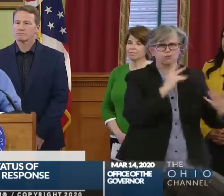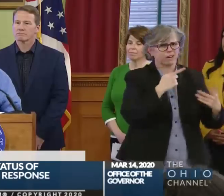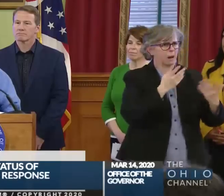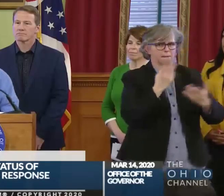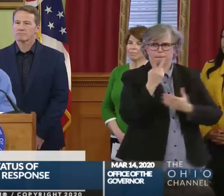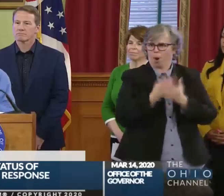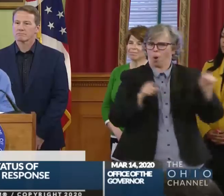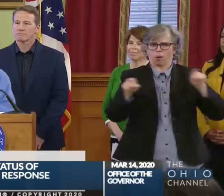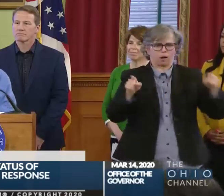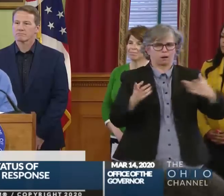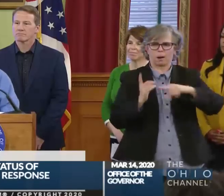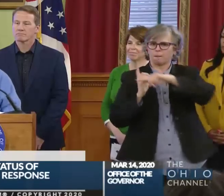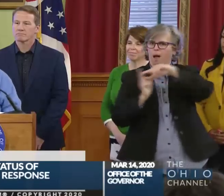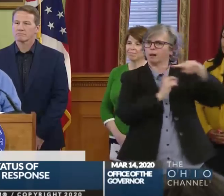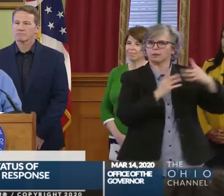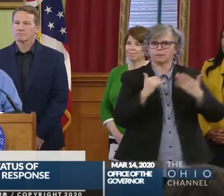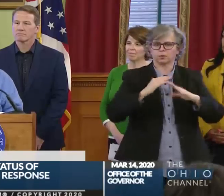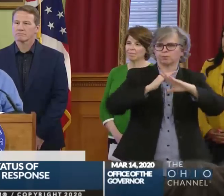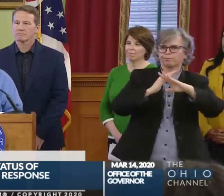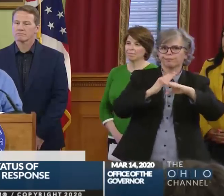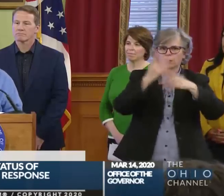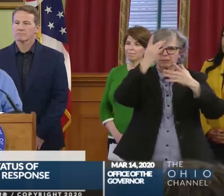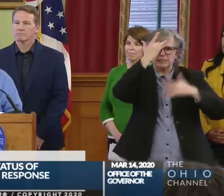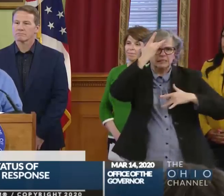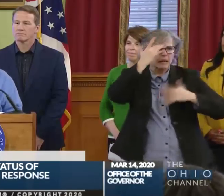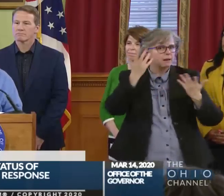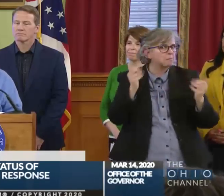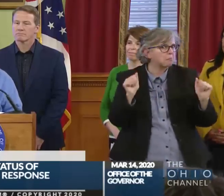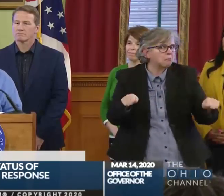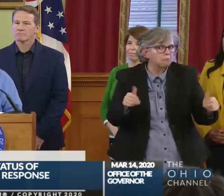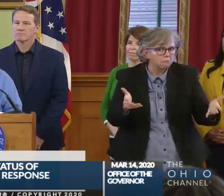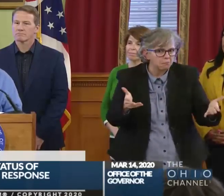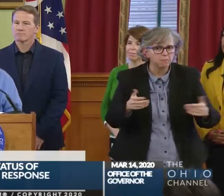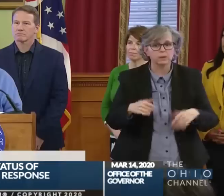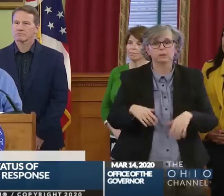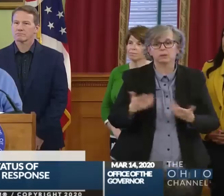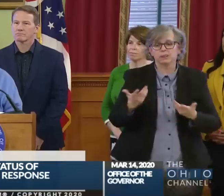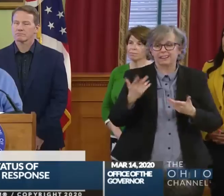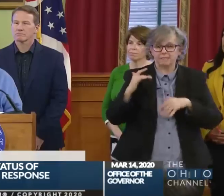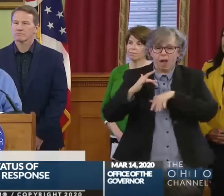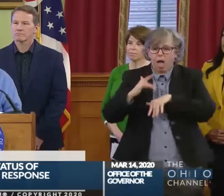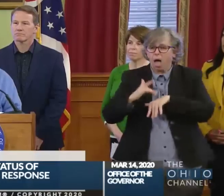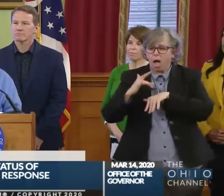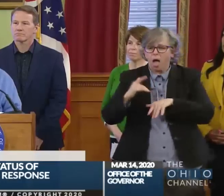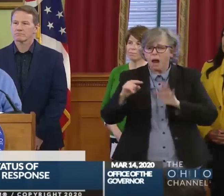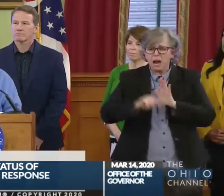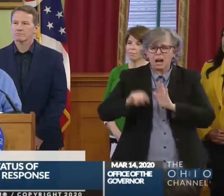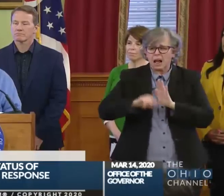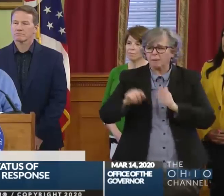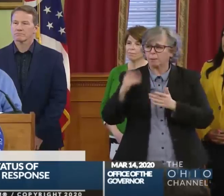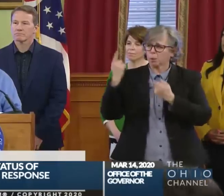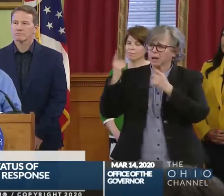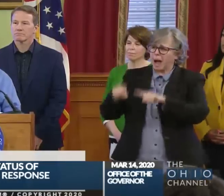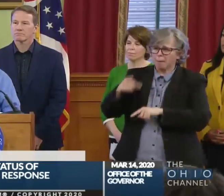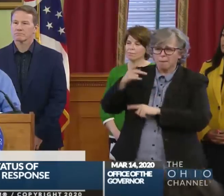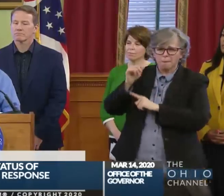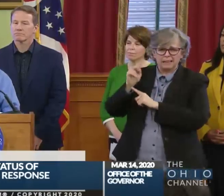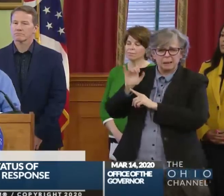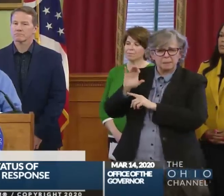We look at this pandemic with all the bad things, but I think the odds are that we're going to see some of